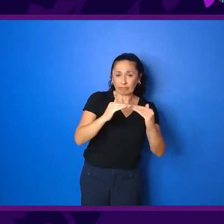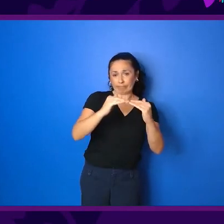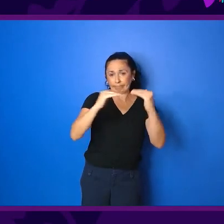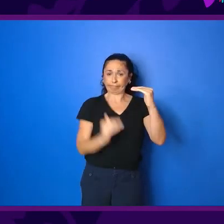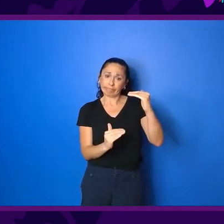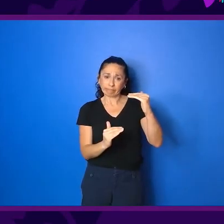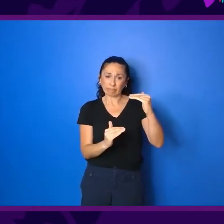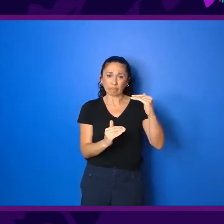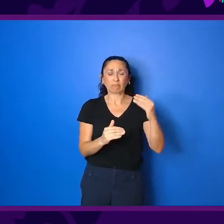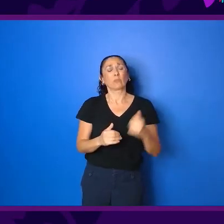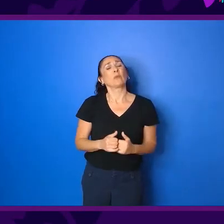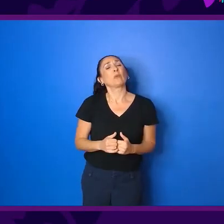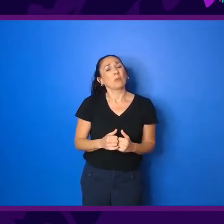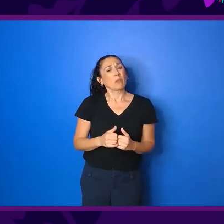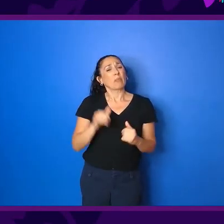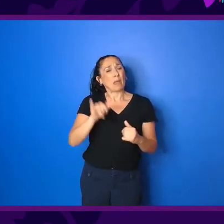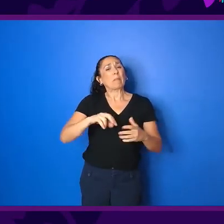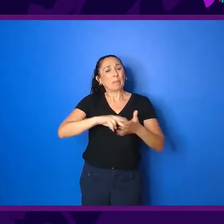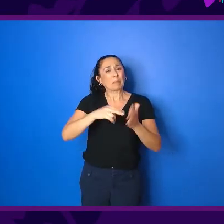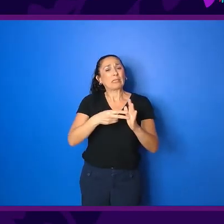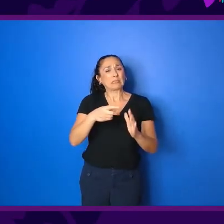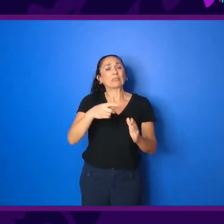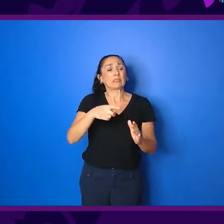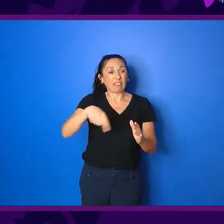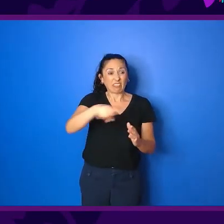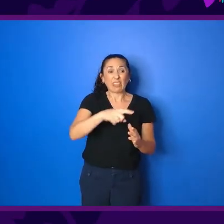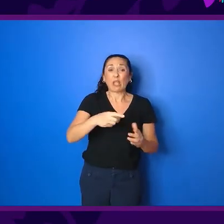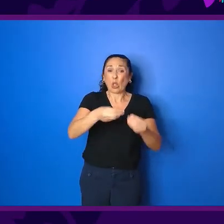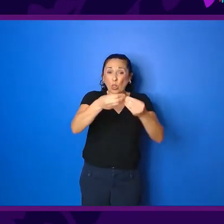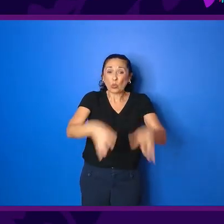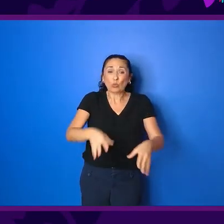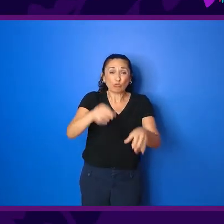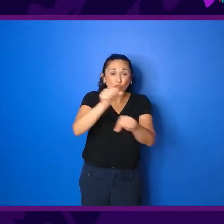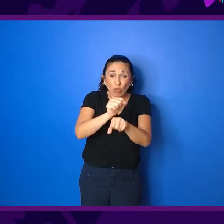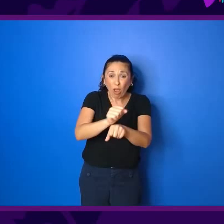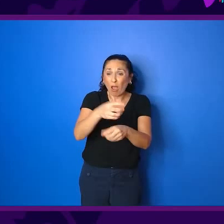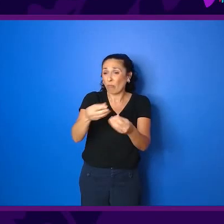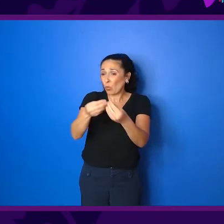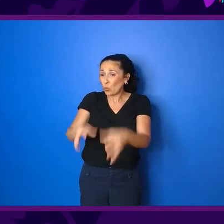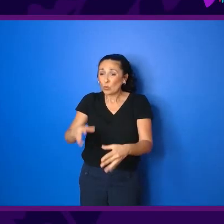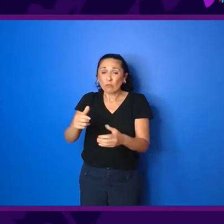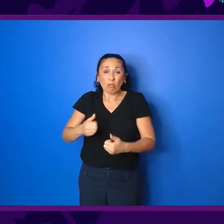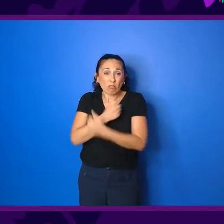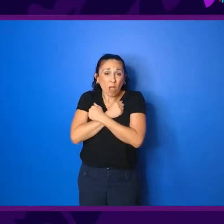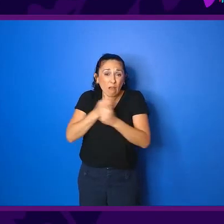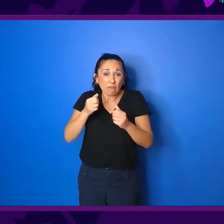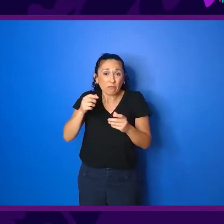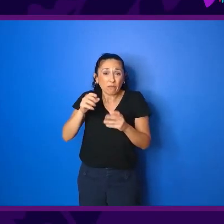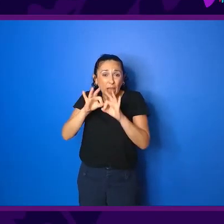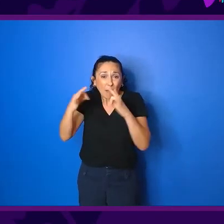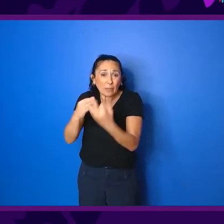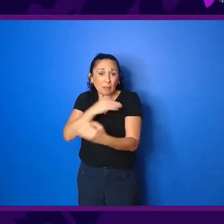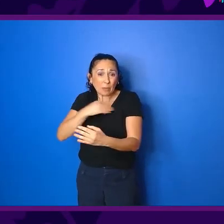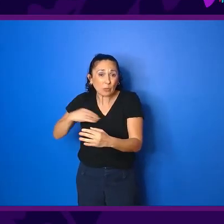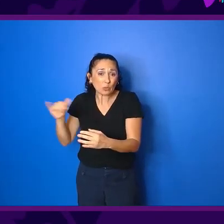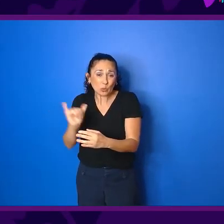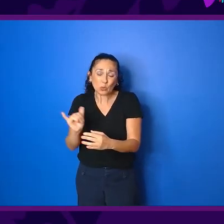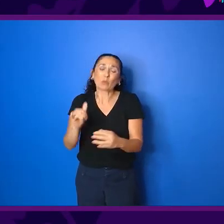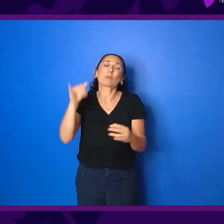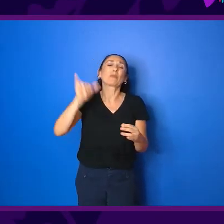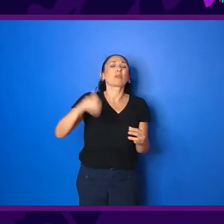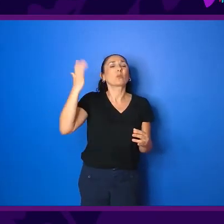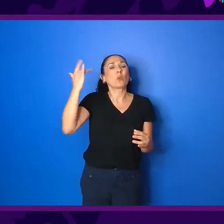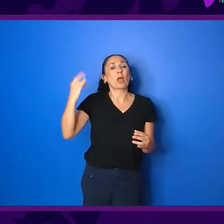hardship, unemployment, and losing loved ones to this disease. Which is why the Dolores Huerta Foundation is on the